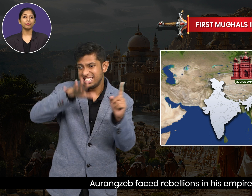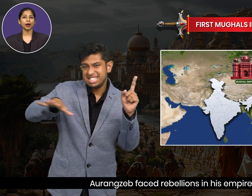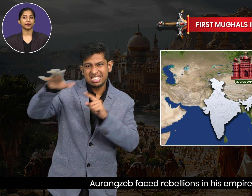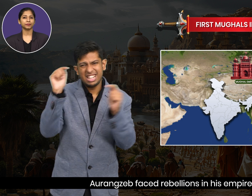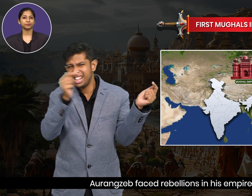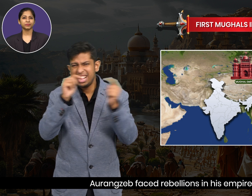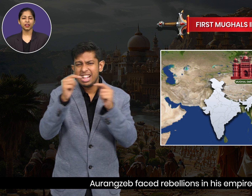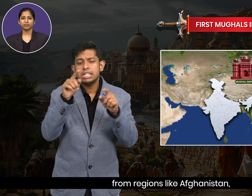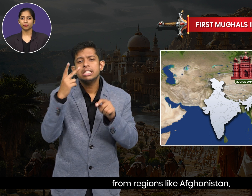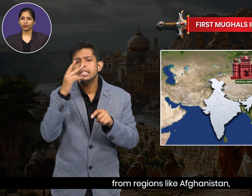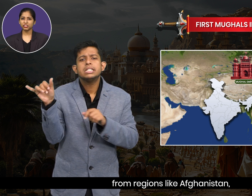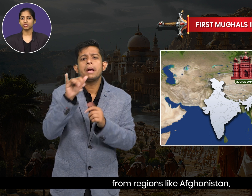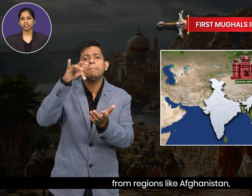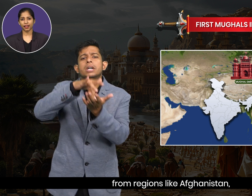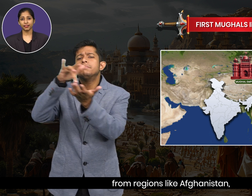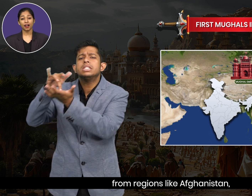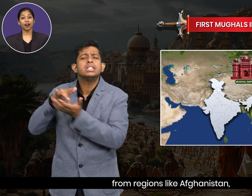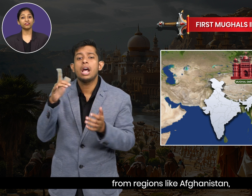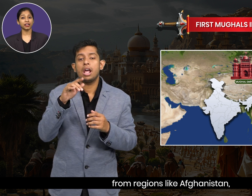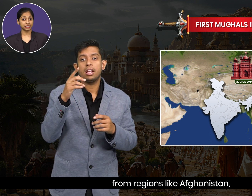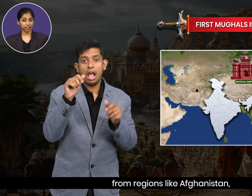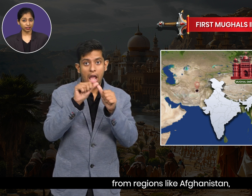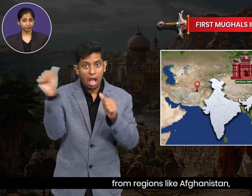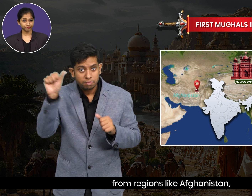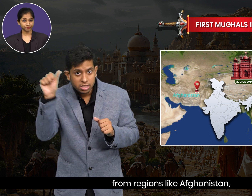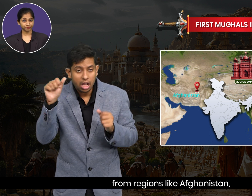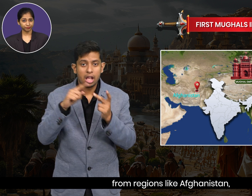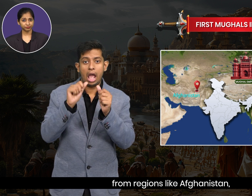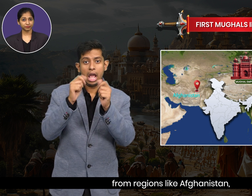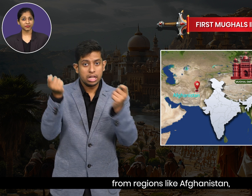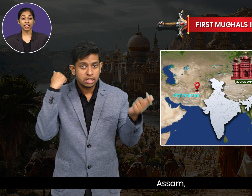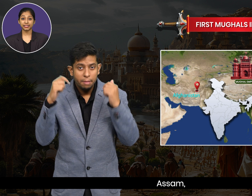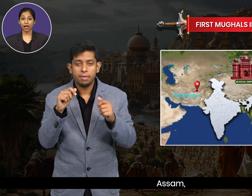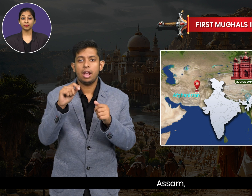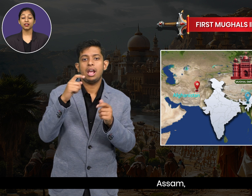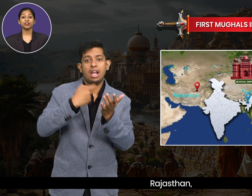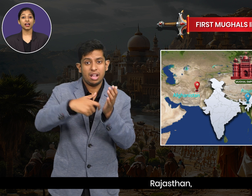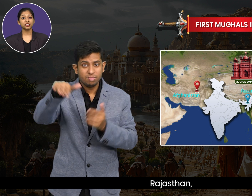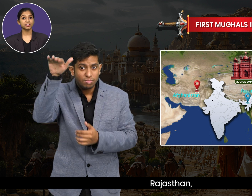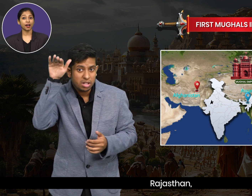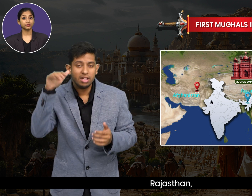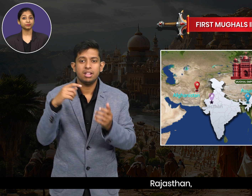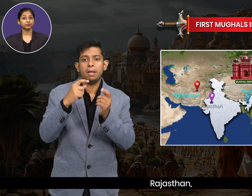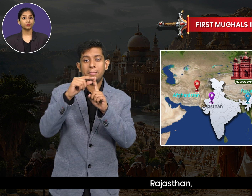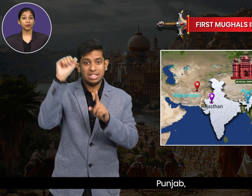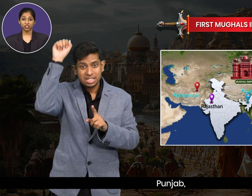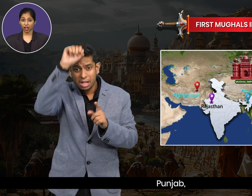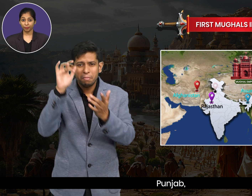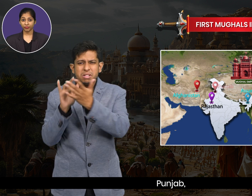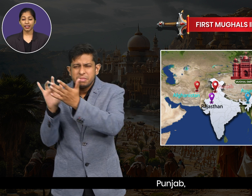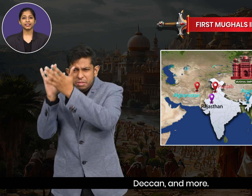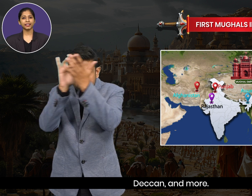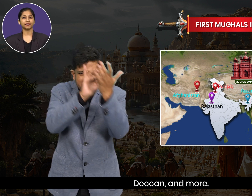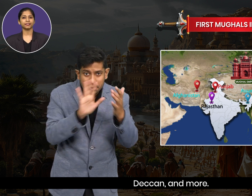his empire from regions like Afghanistan, Assam, Rajasthan,